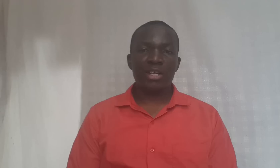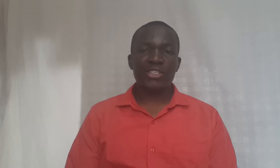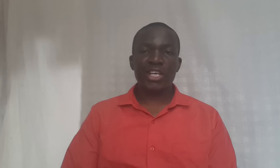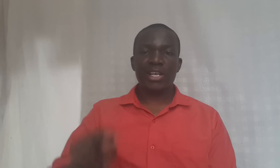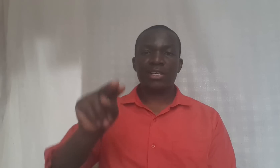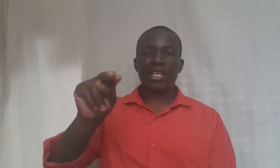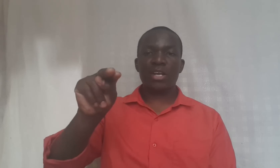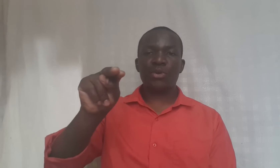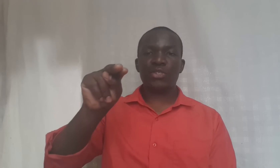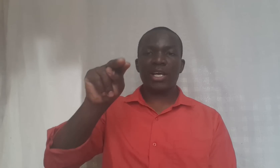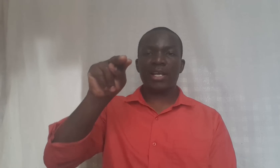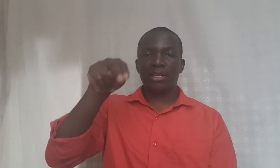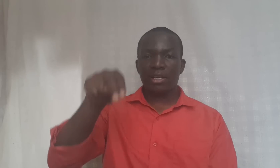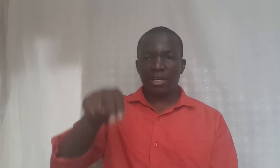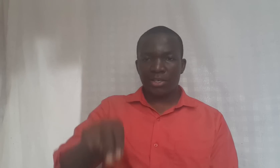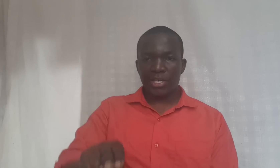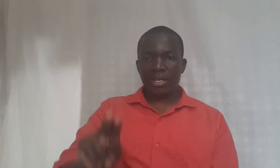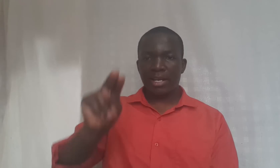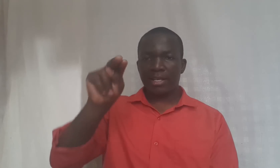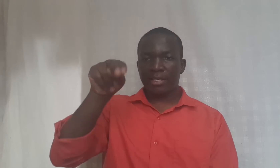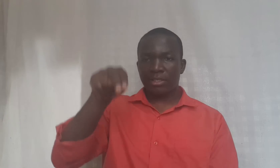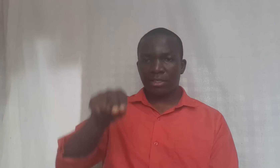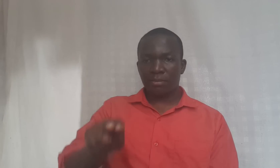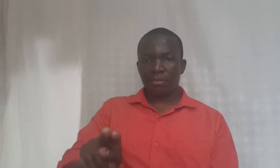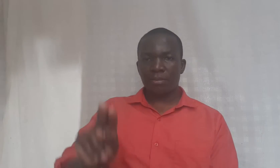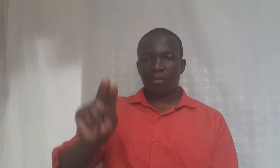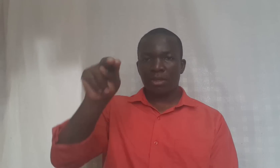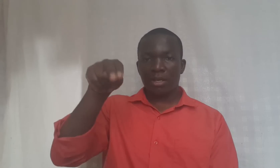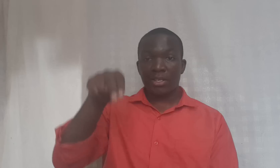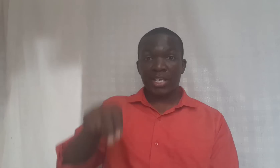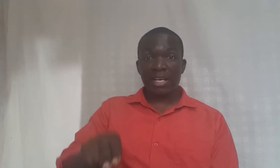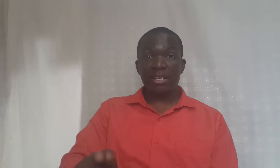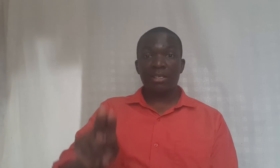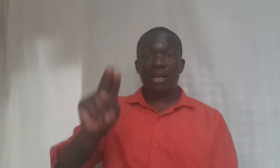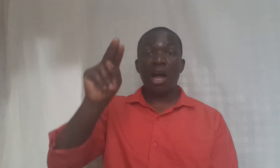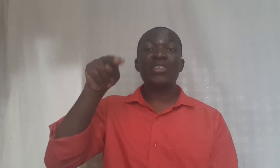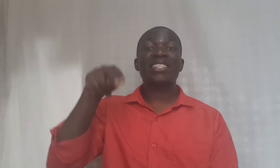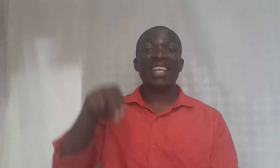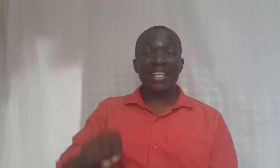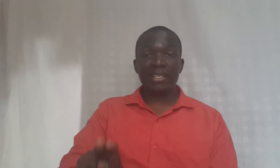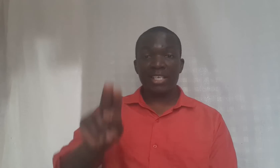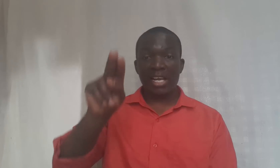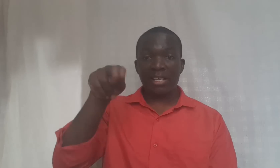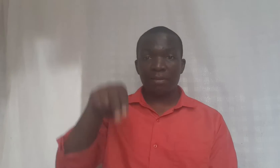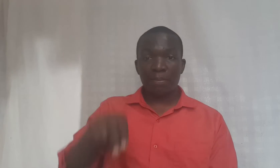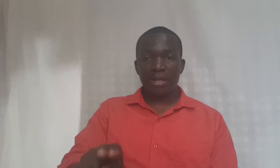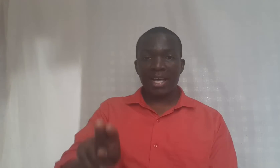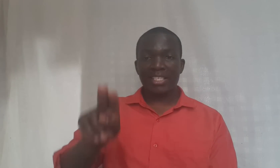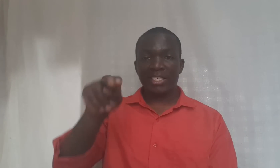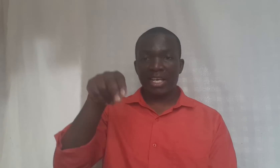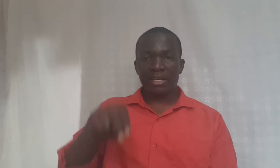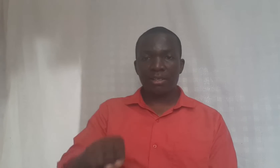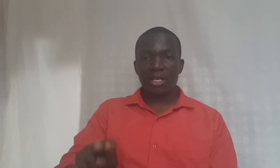is Nyeri. Nyeri we use N. Nyeri like this. Nyeri, how it's hilly. Nyeri, that's Nyeri.